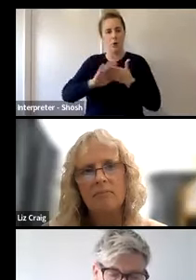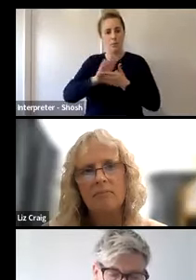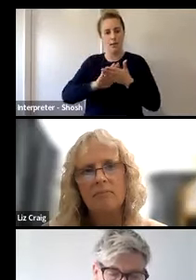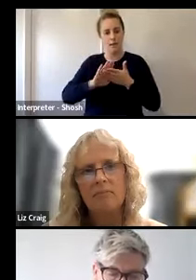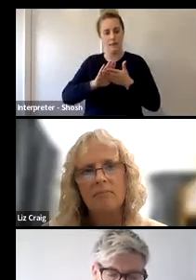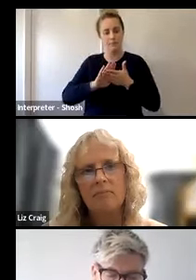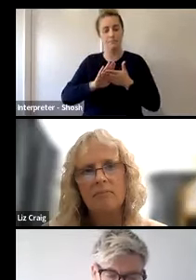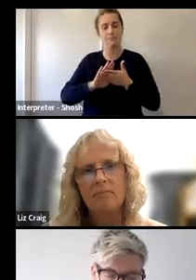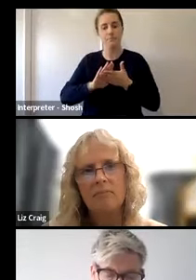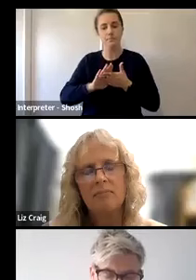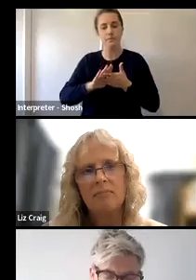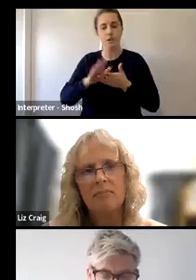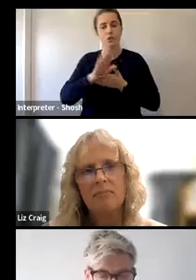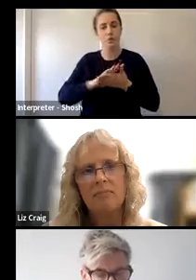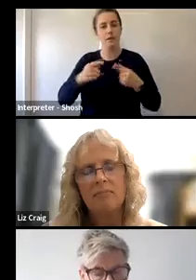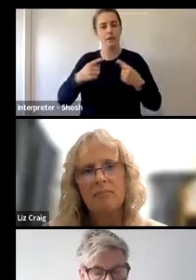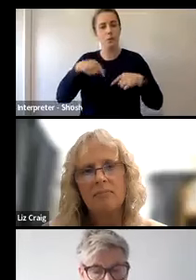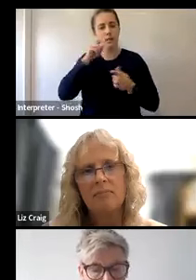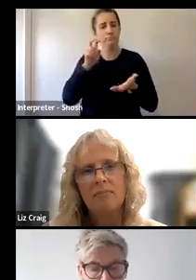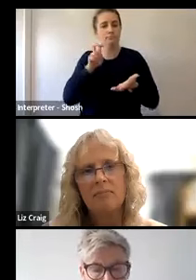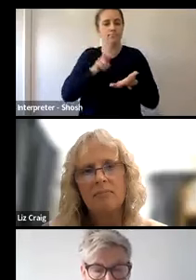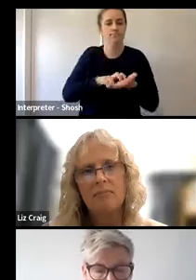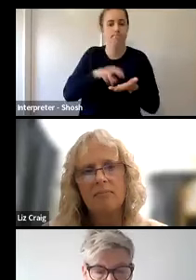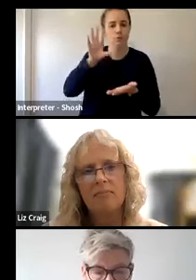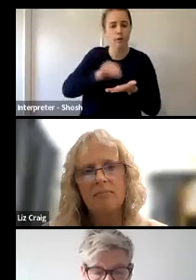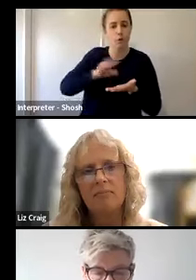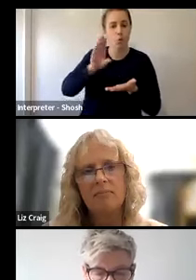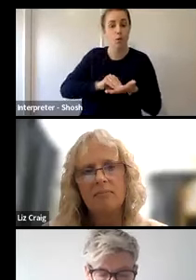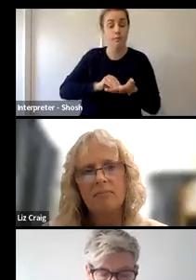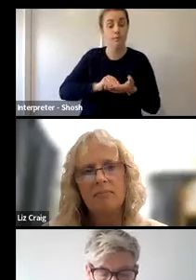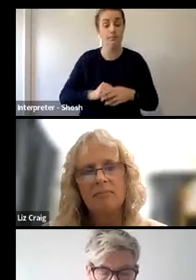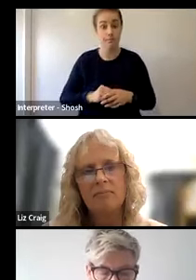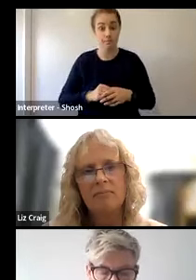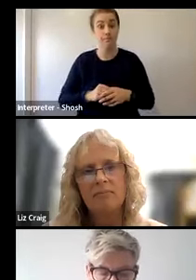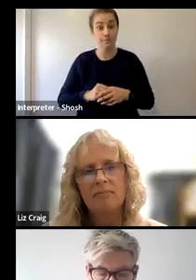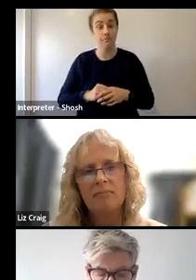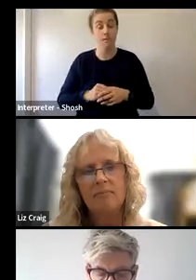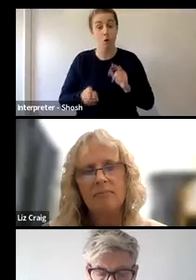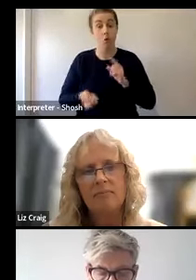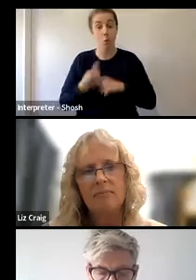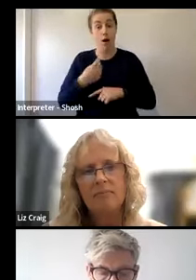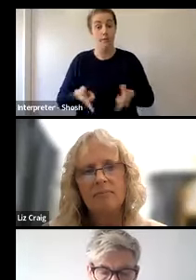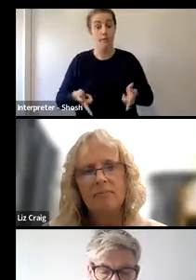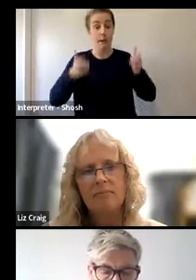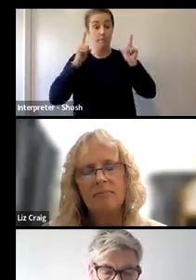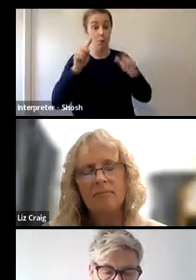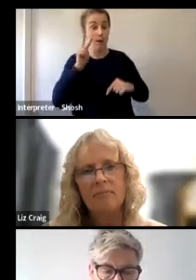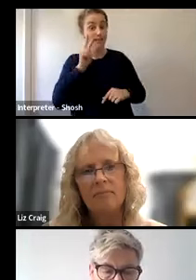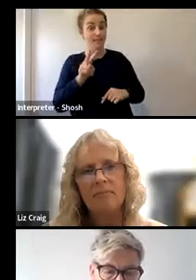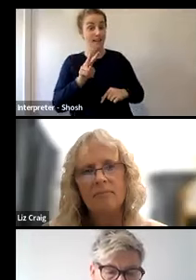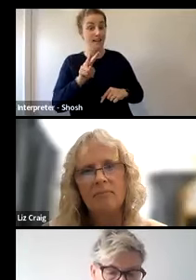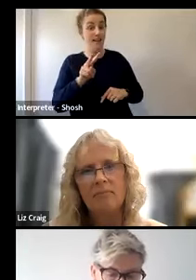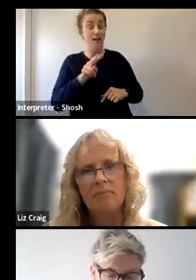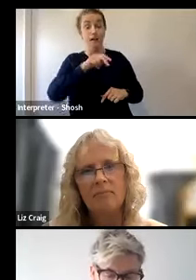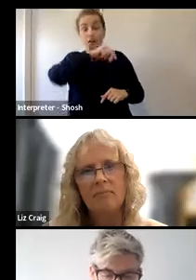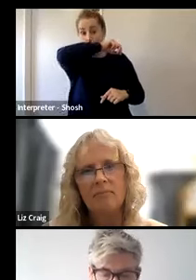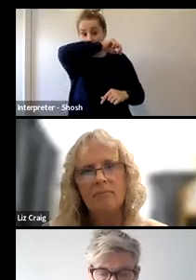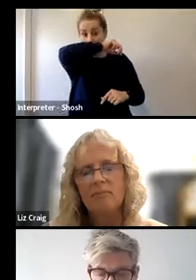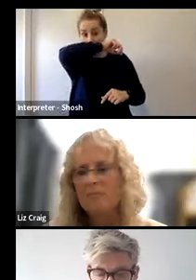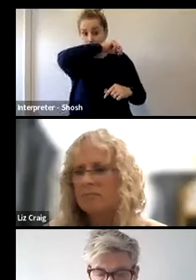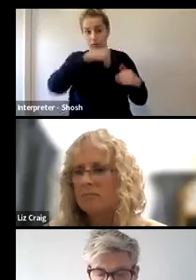that it's on the record. Thank you. So quite often an employer will see health and safety as being